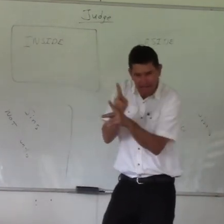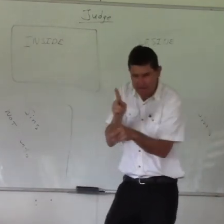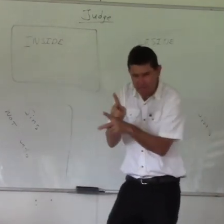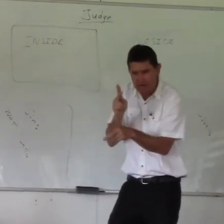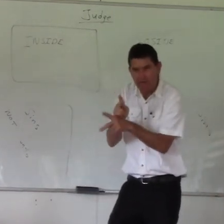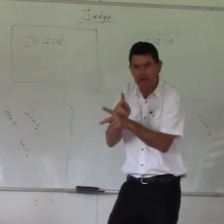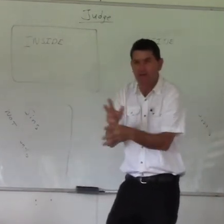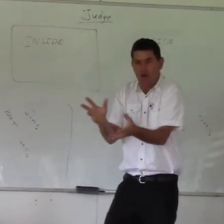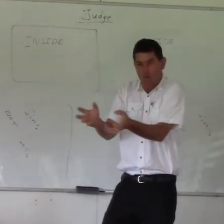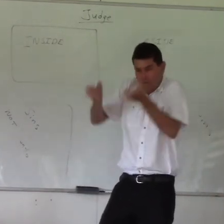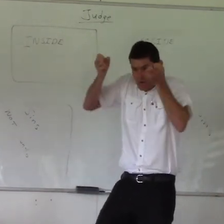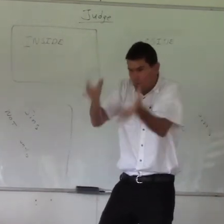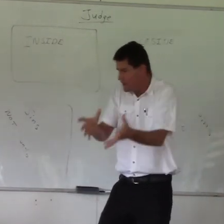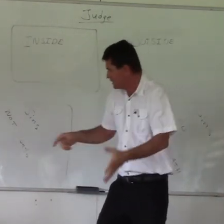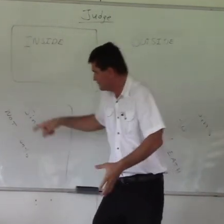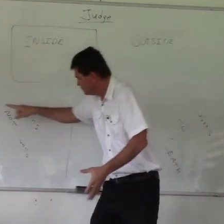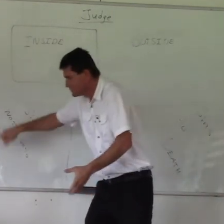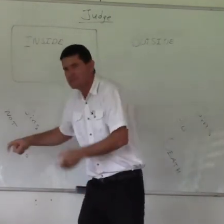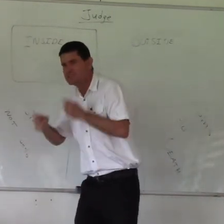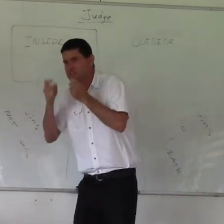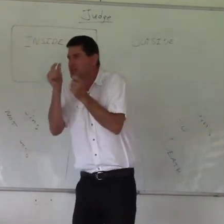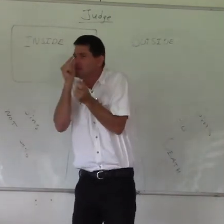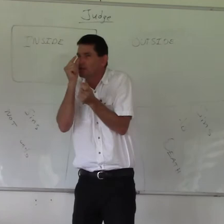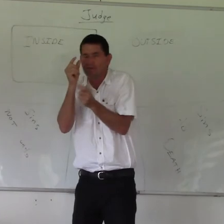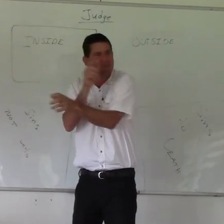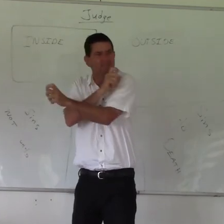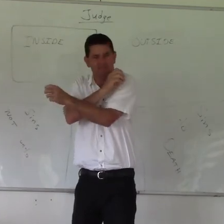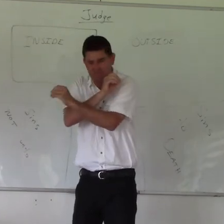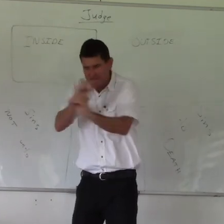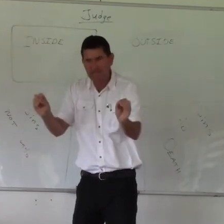careful, careful, careful. We don't want sin, a little bit, nothing.